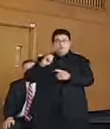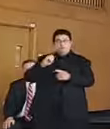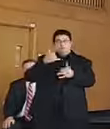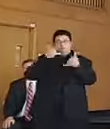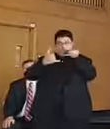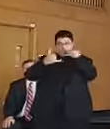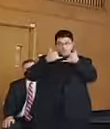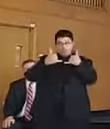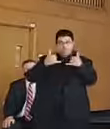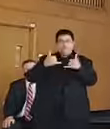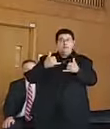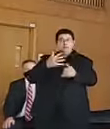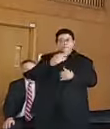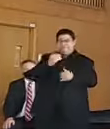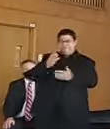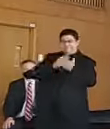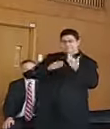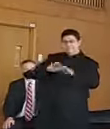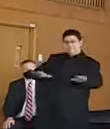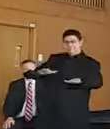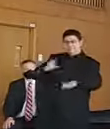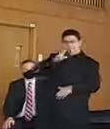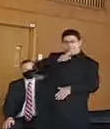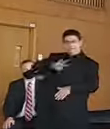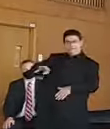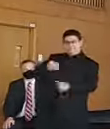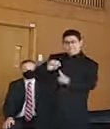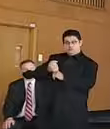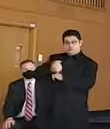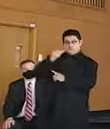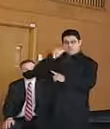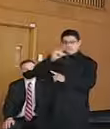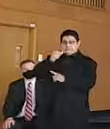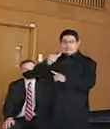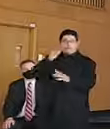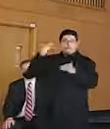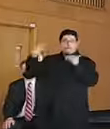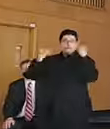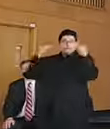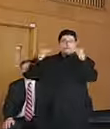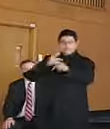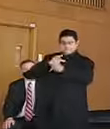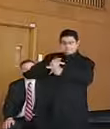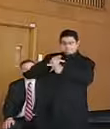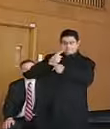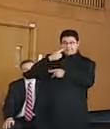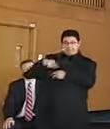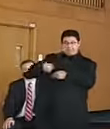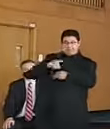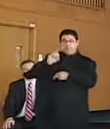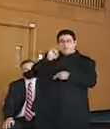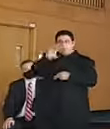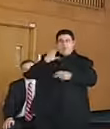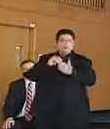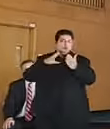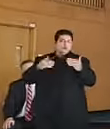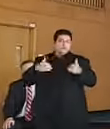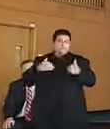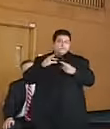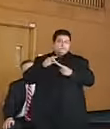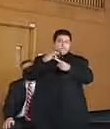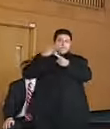some children are in neglect situations if there's not a caring adult to take care of them, or our students with special needs. So that's why